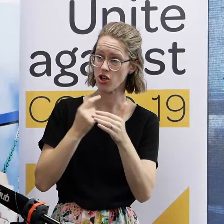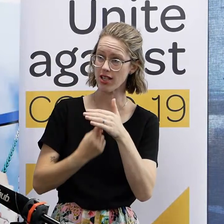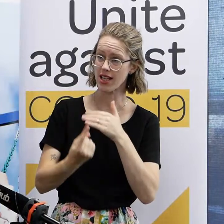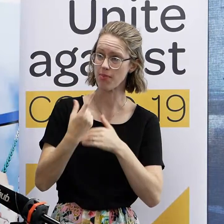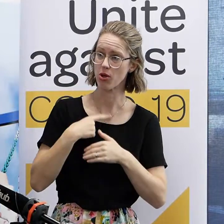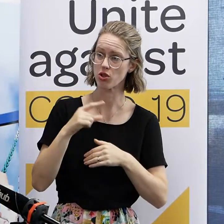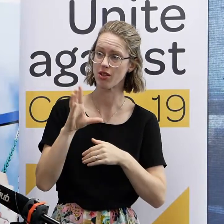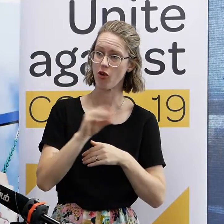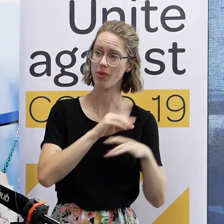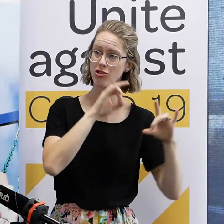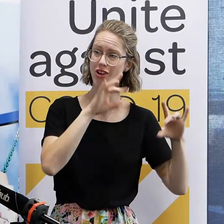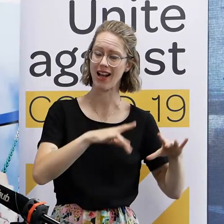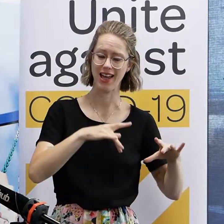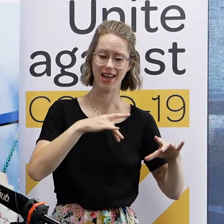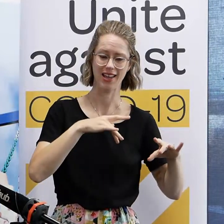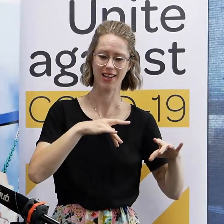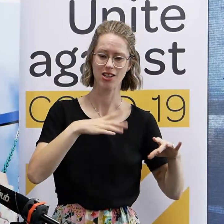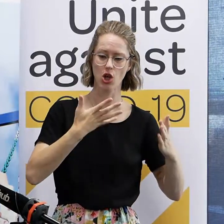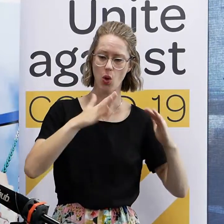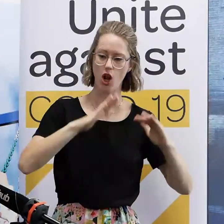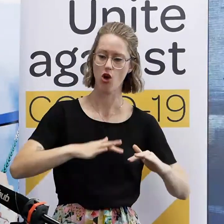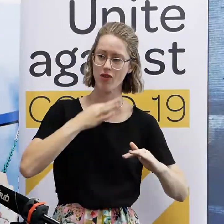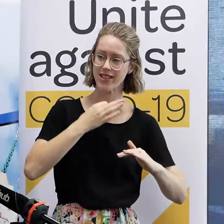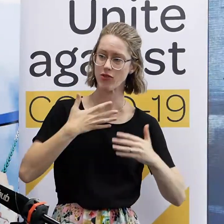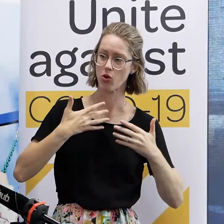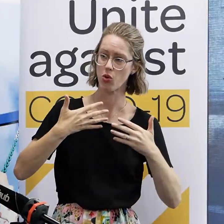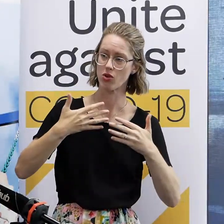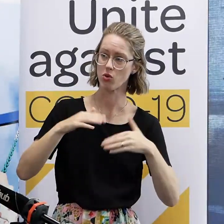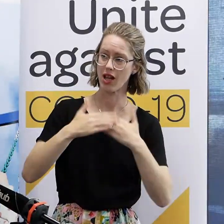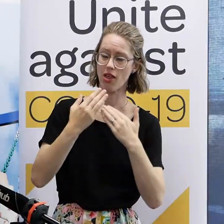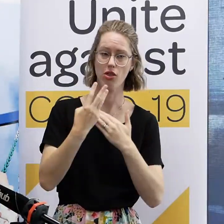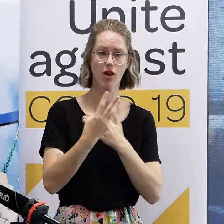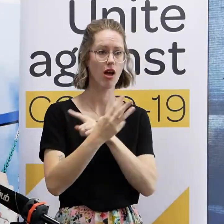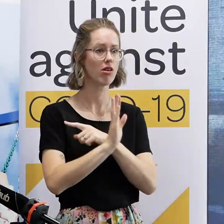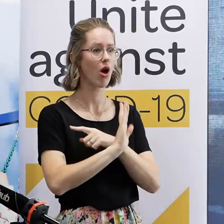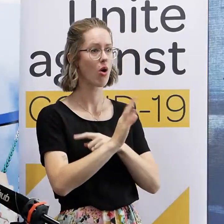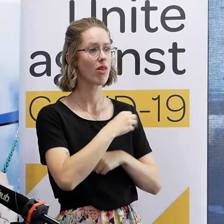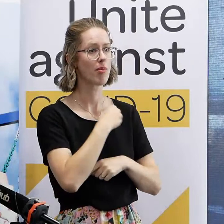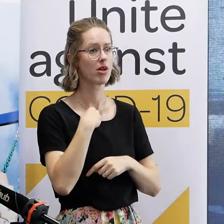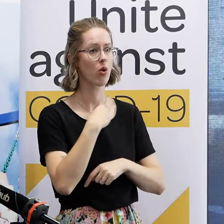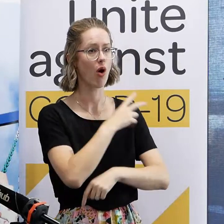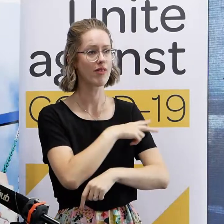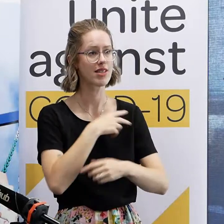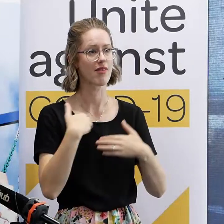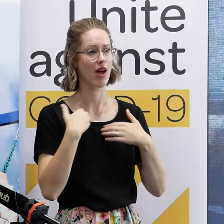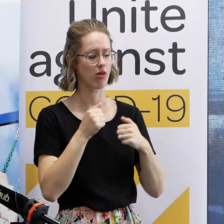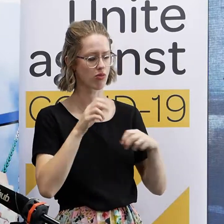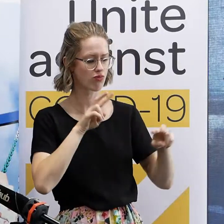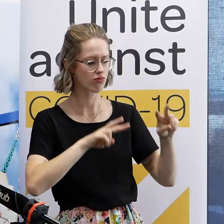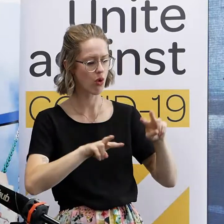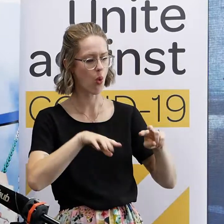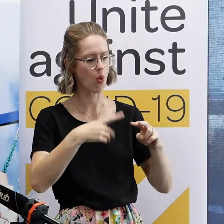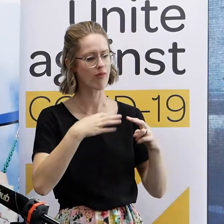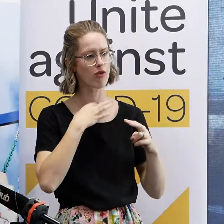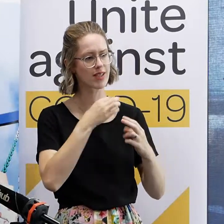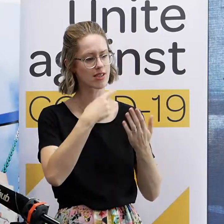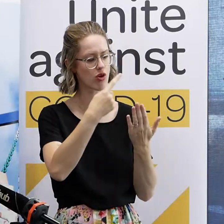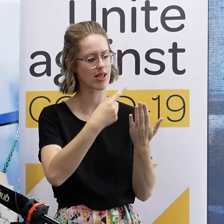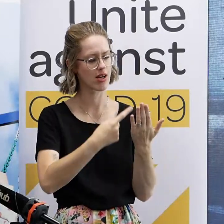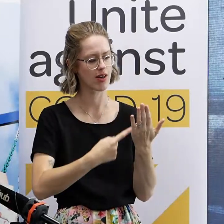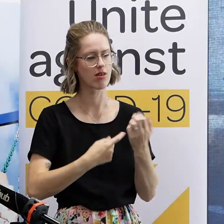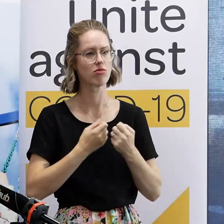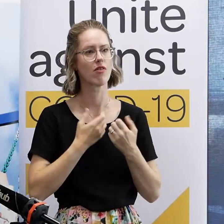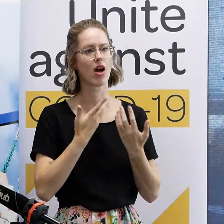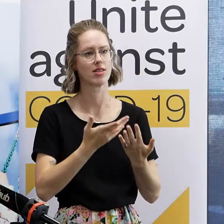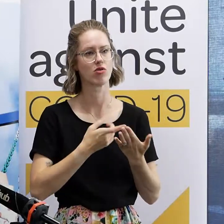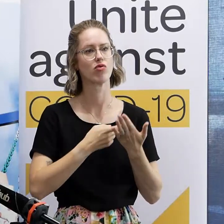she was so low risk, she had to wait until day 3 to be tested. No, the medical officer of health takes all of the risk criteria into consideration and provides us